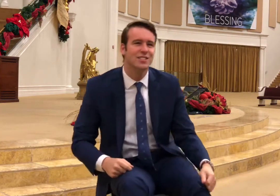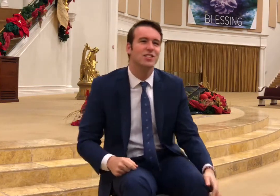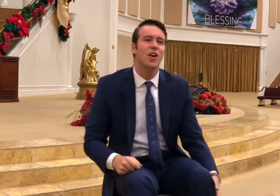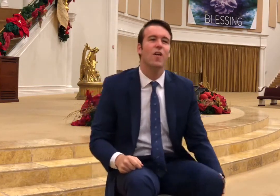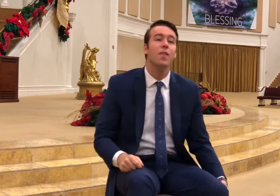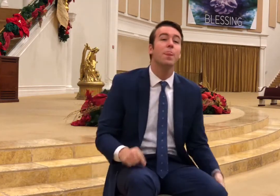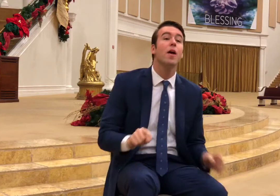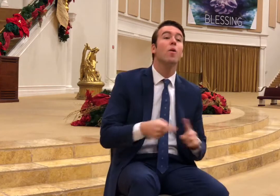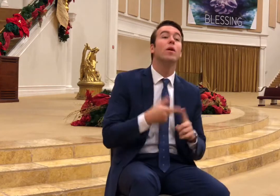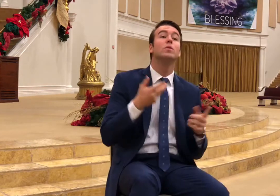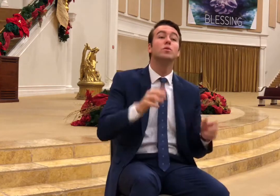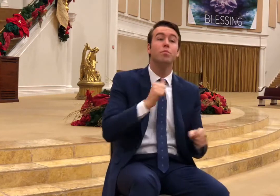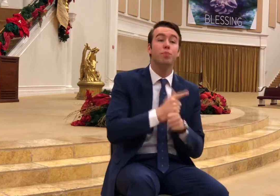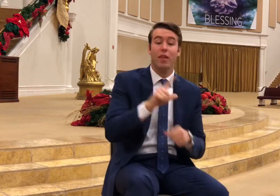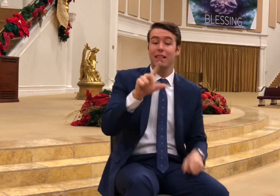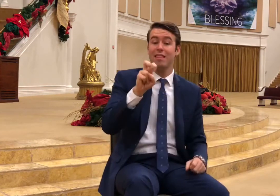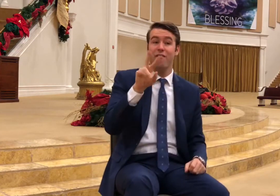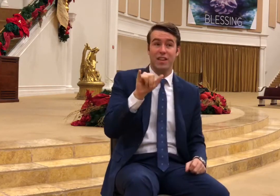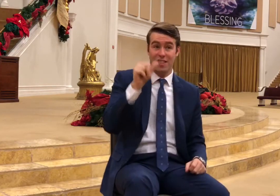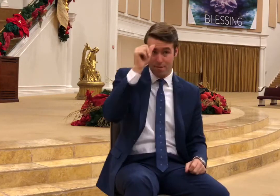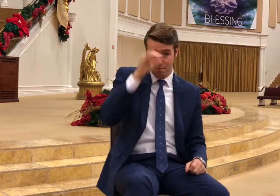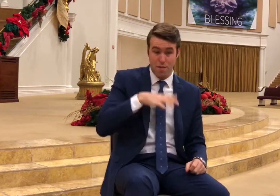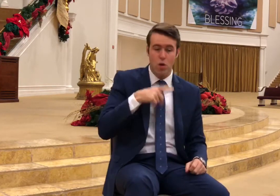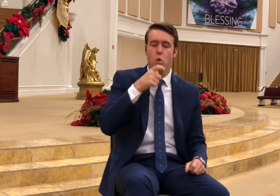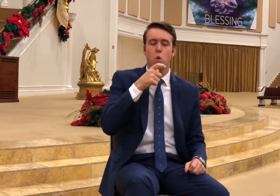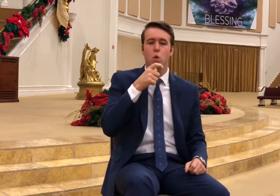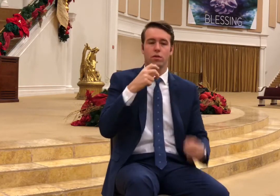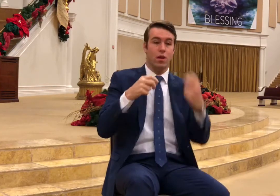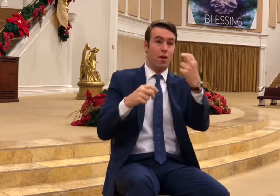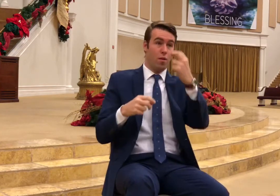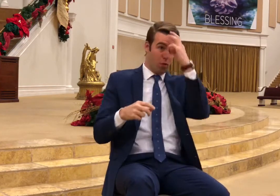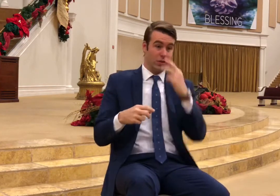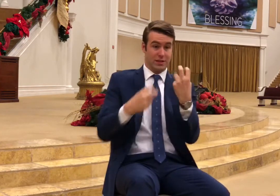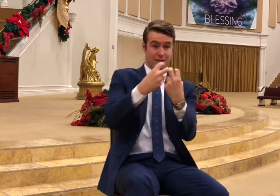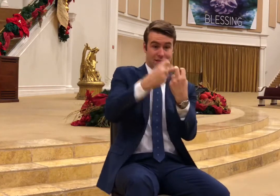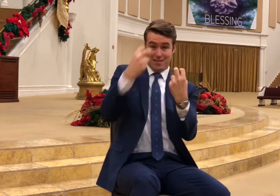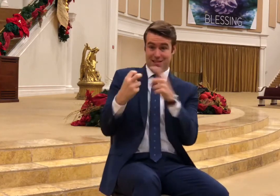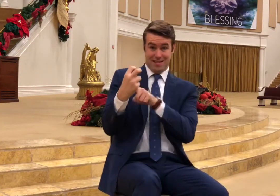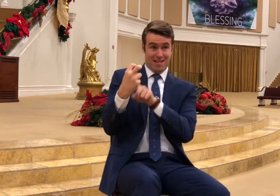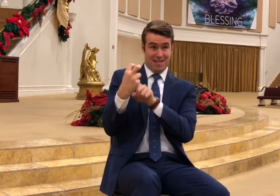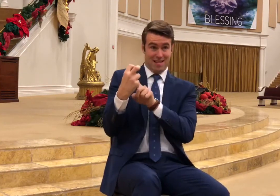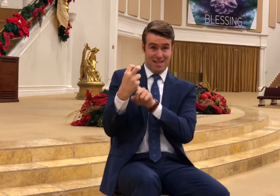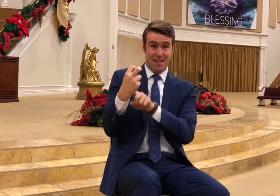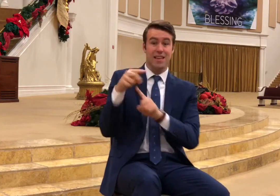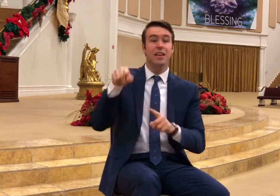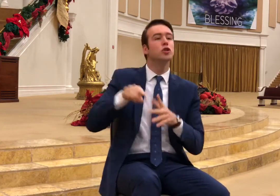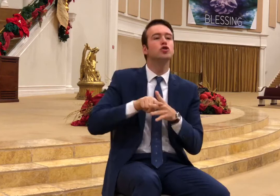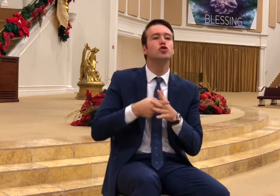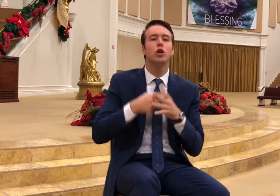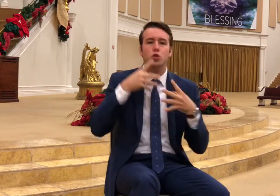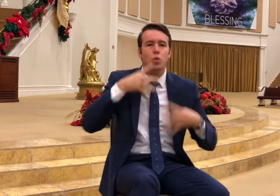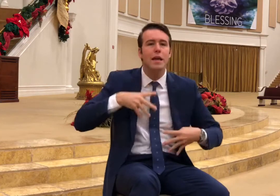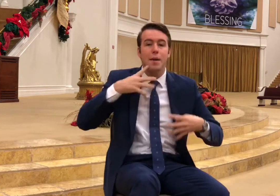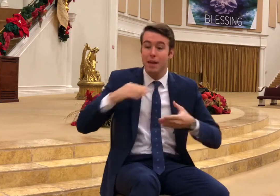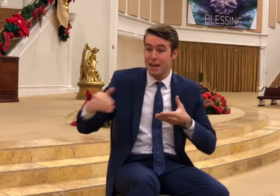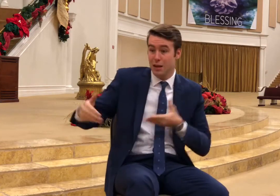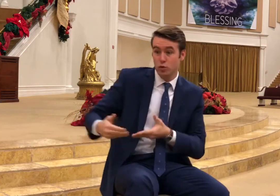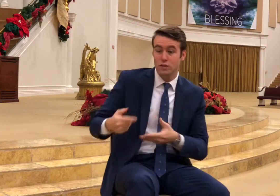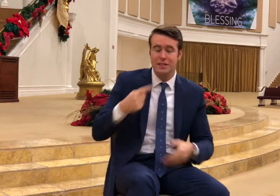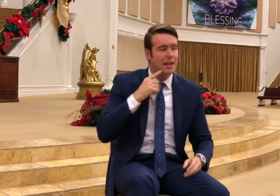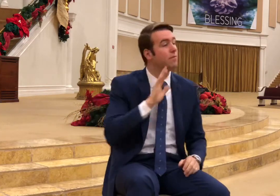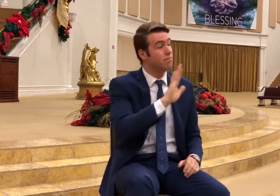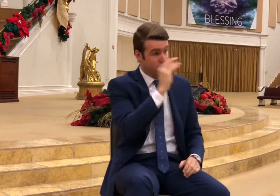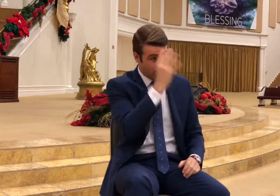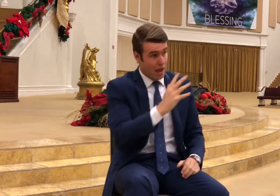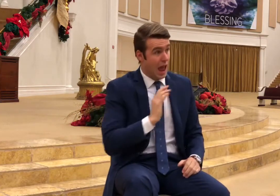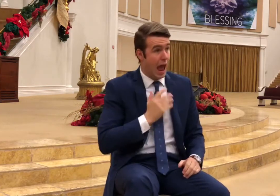But when it was over, Brother Levy, the man sitting by Brother Wilson, he began to weep when he introduced me. He said, "Our